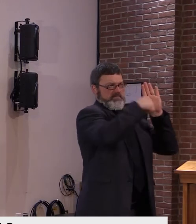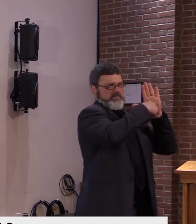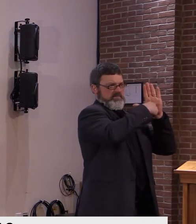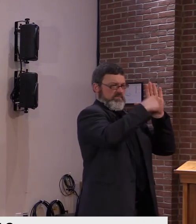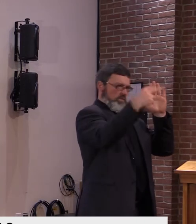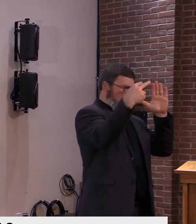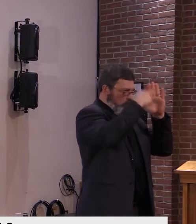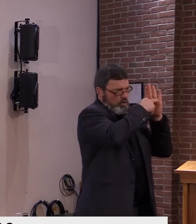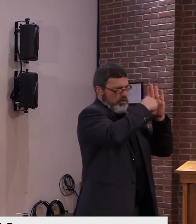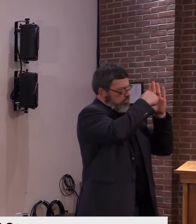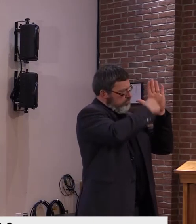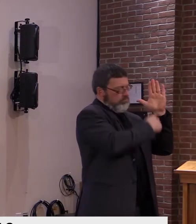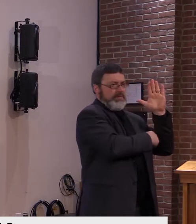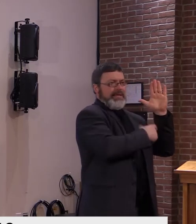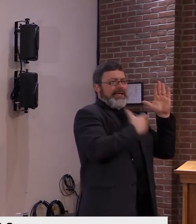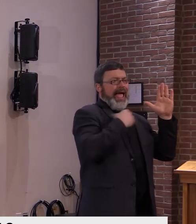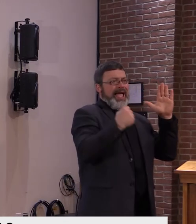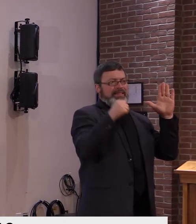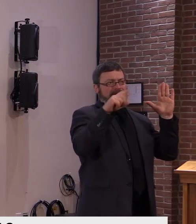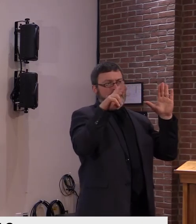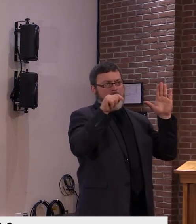to those. Thank you.